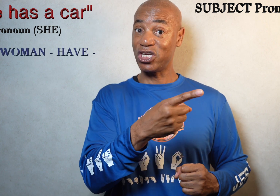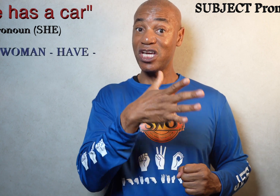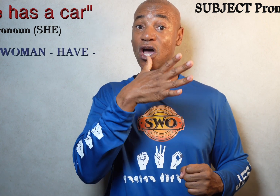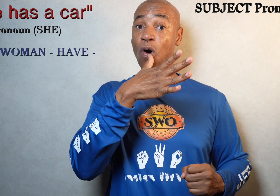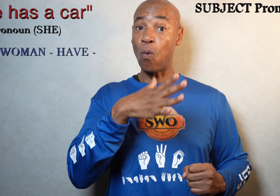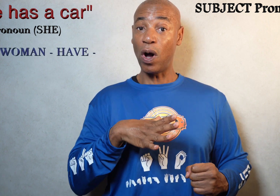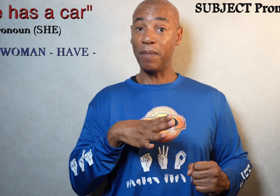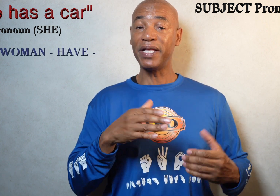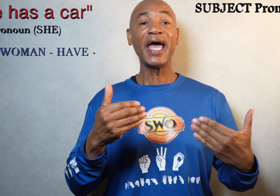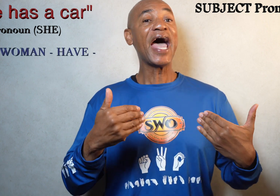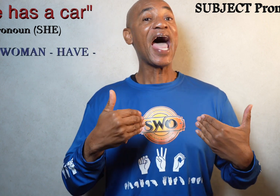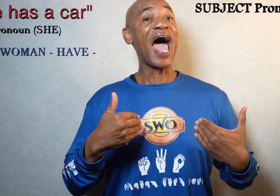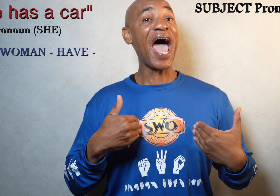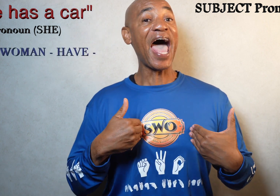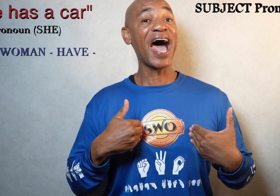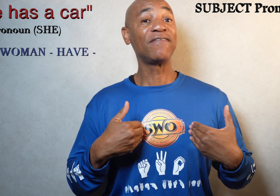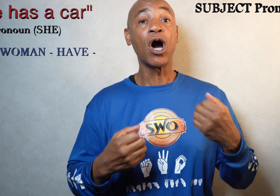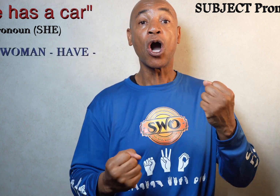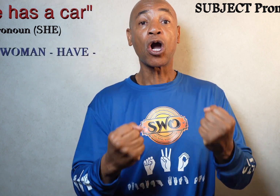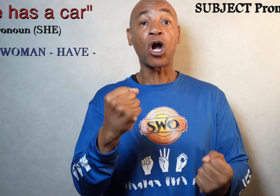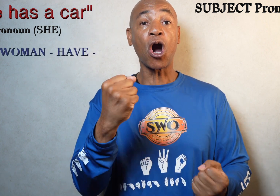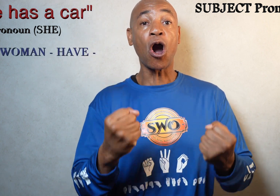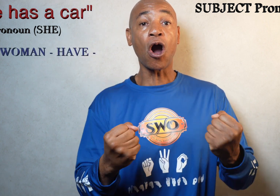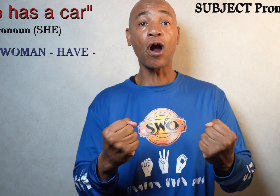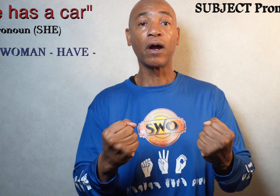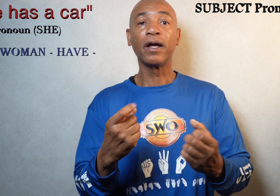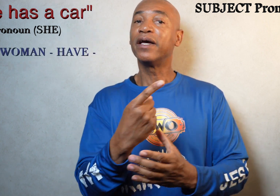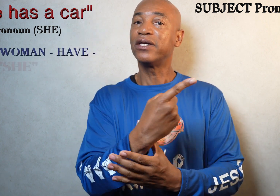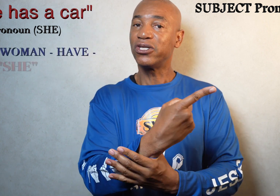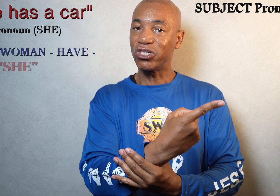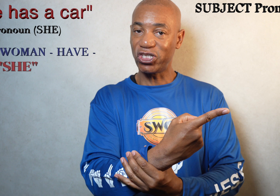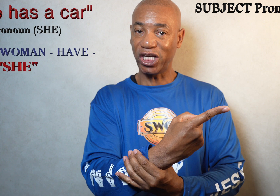she, woman, have, car, she.